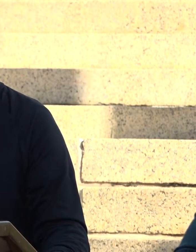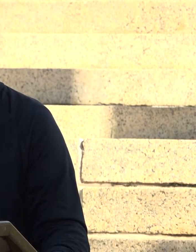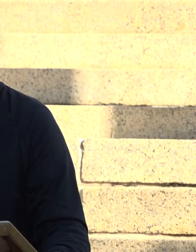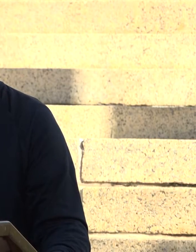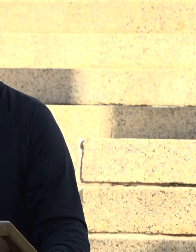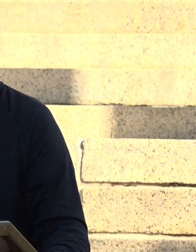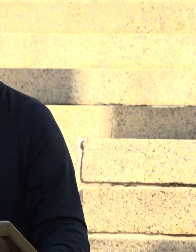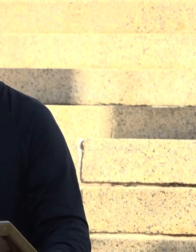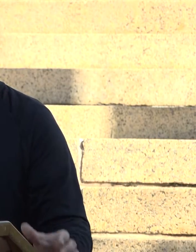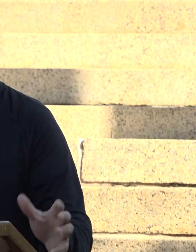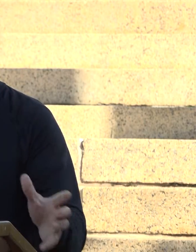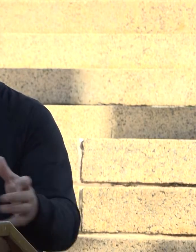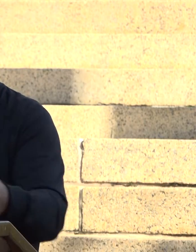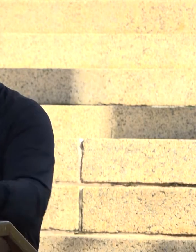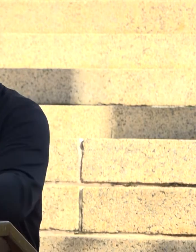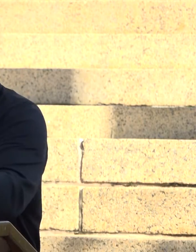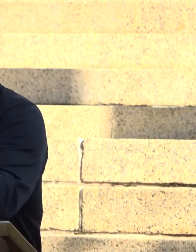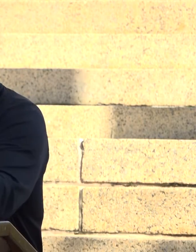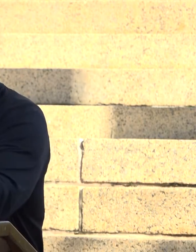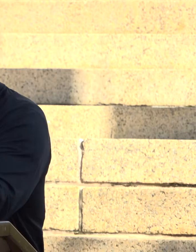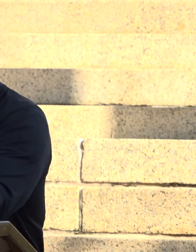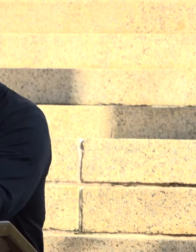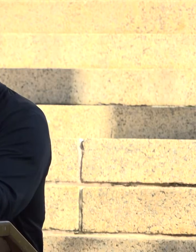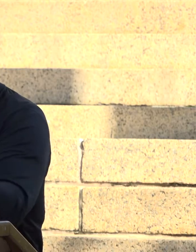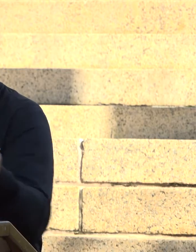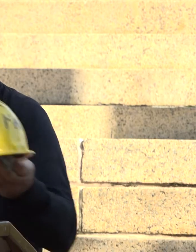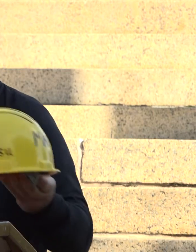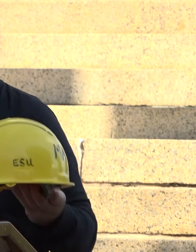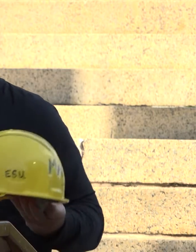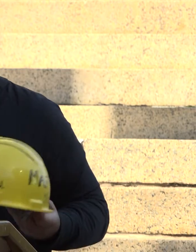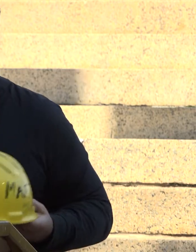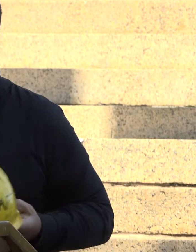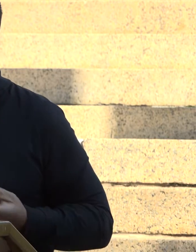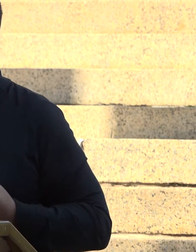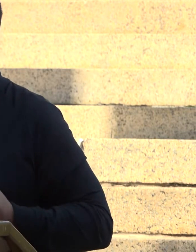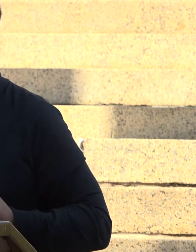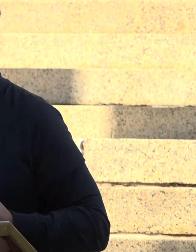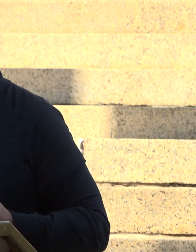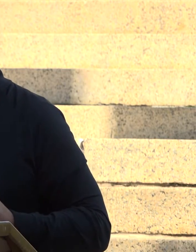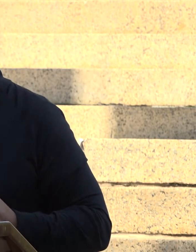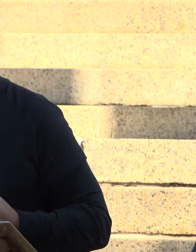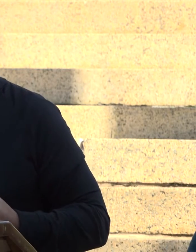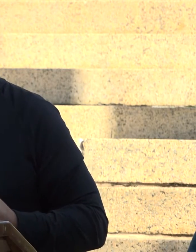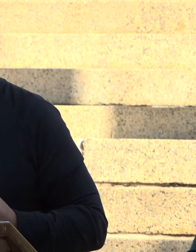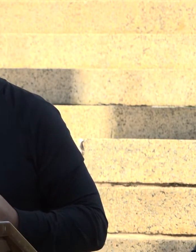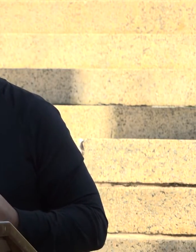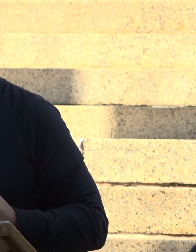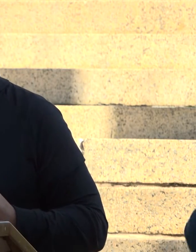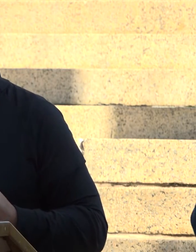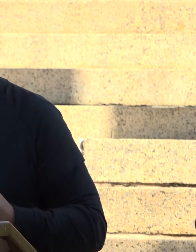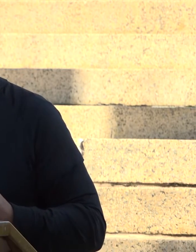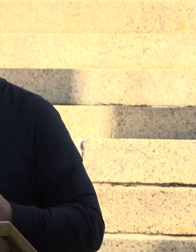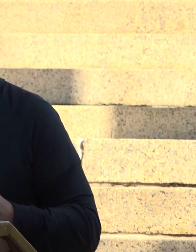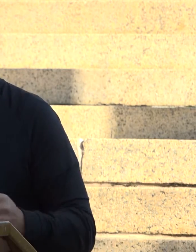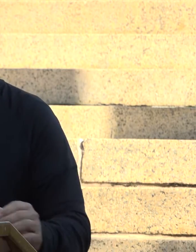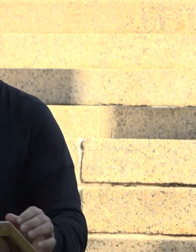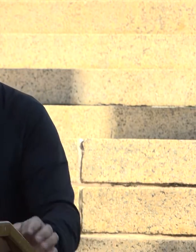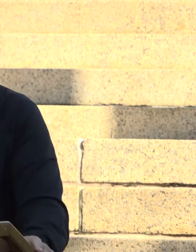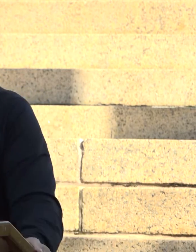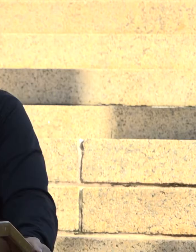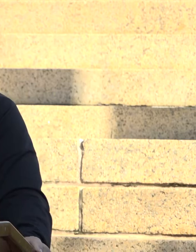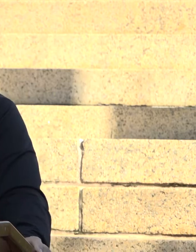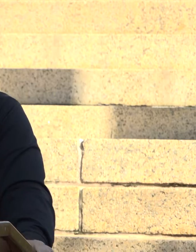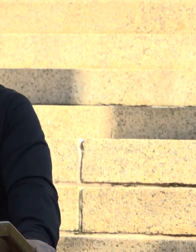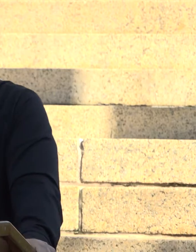just working. And I was just determined, I'm gonna find my buddy. And we went for about 10 hours